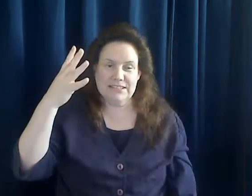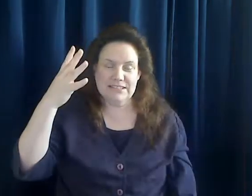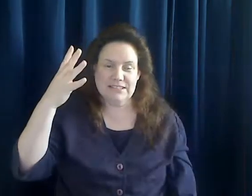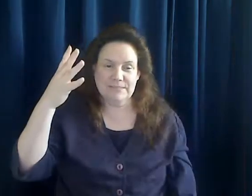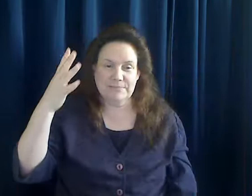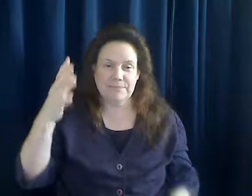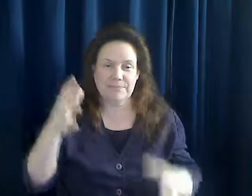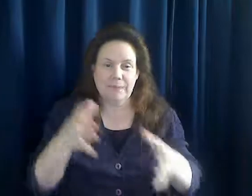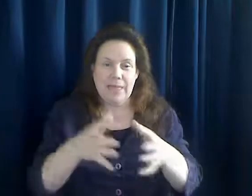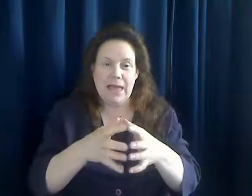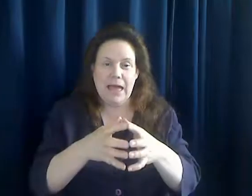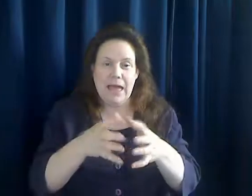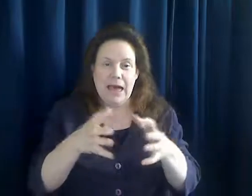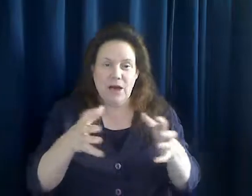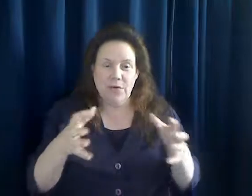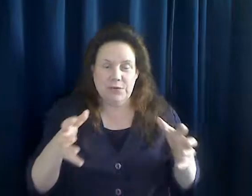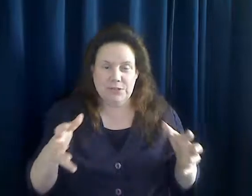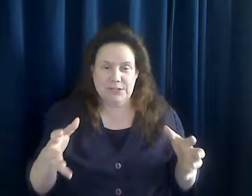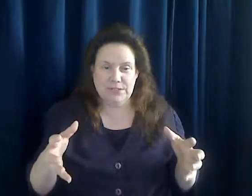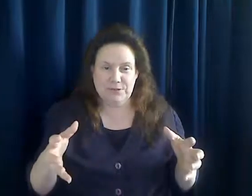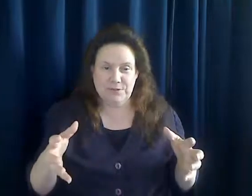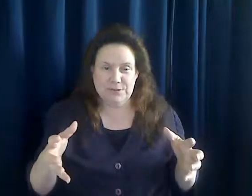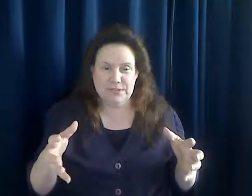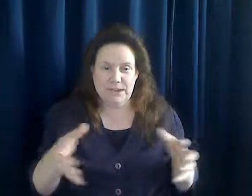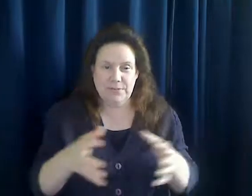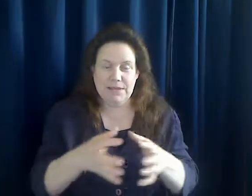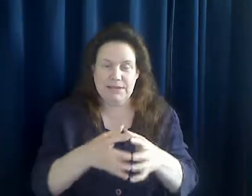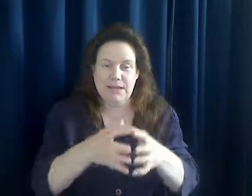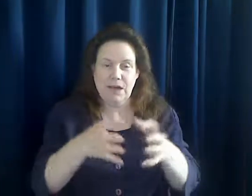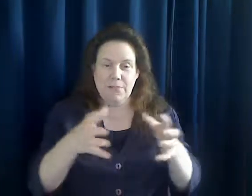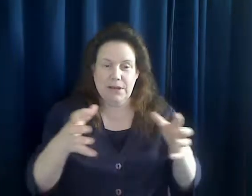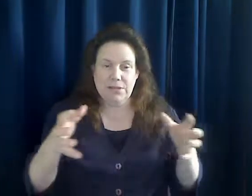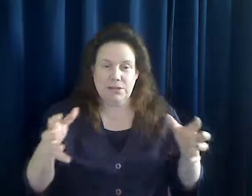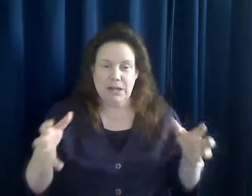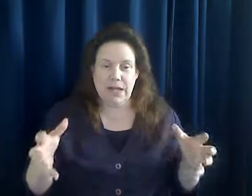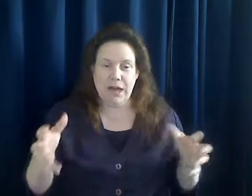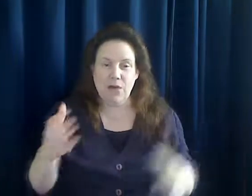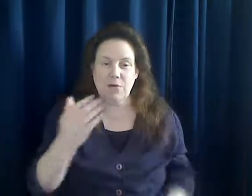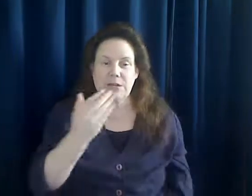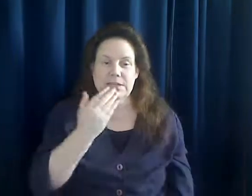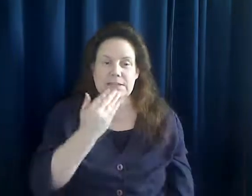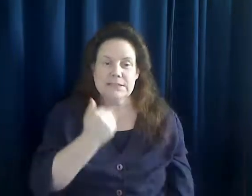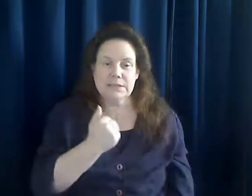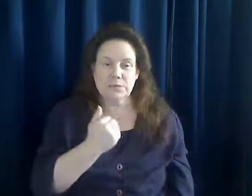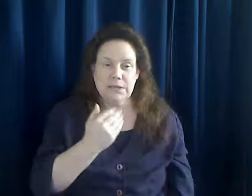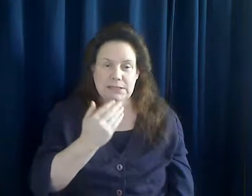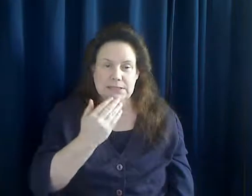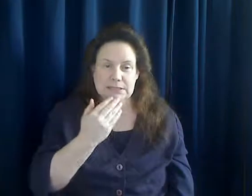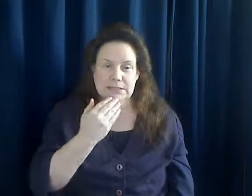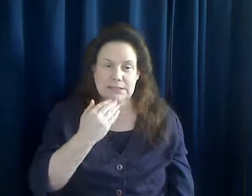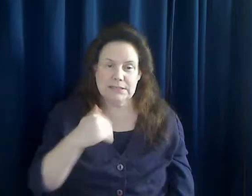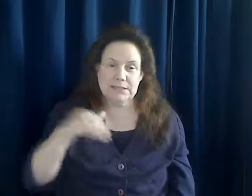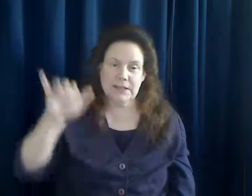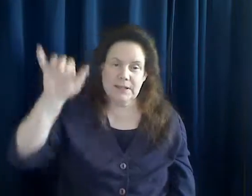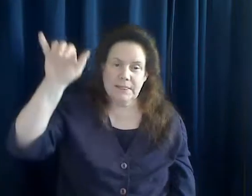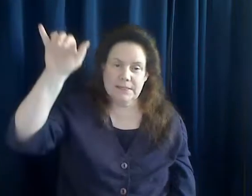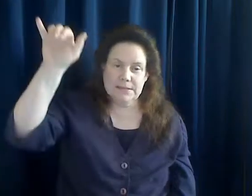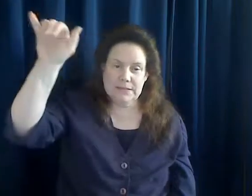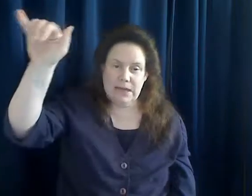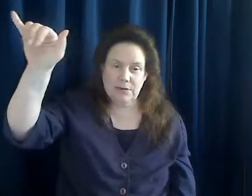grace, how, which I didn't do the first time, as in how much, how sweet the